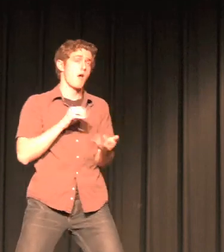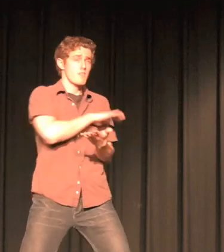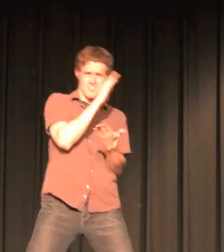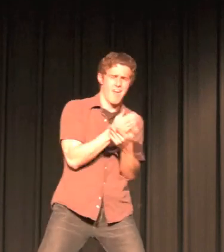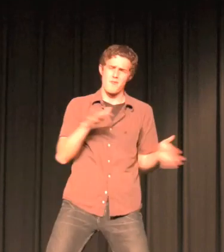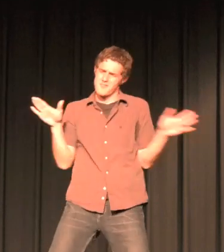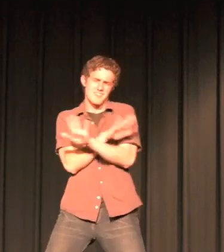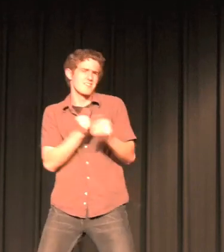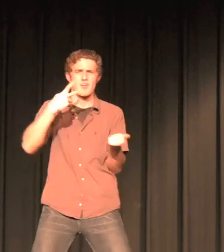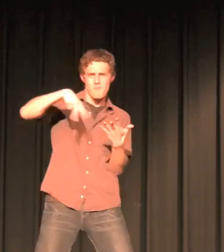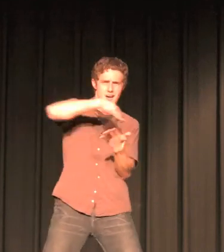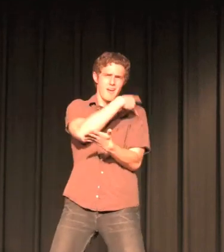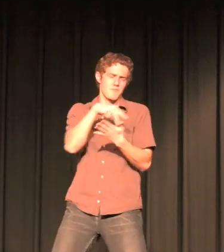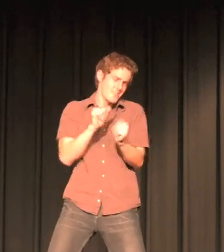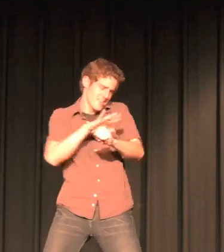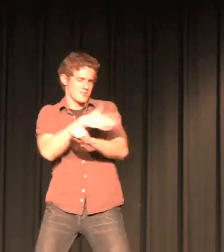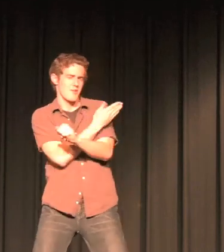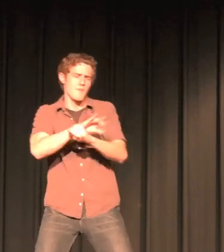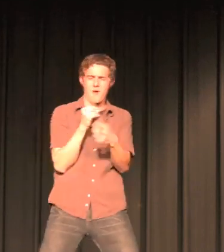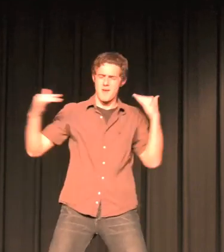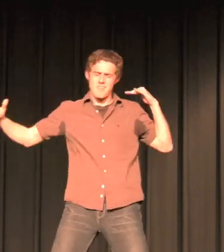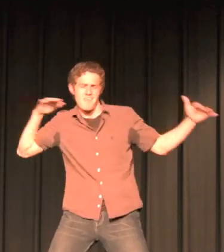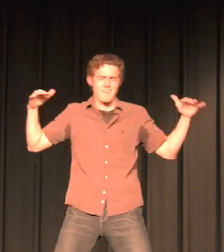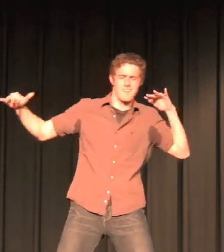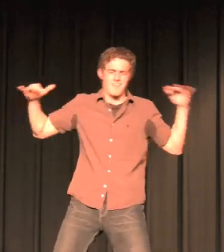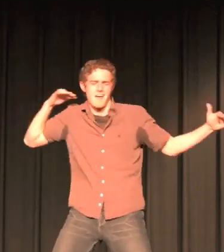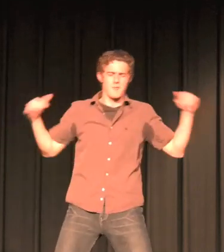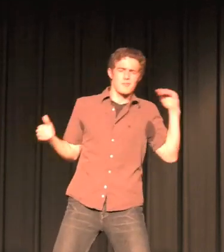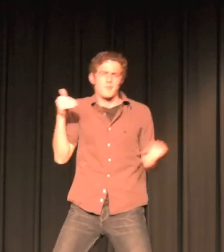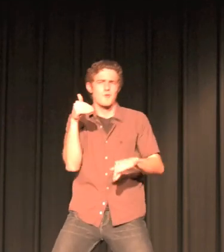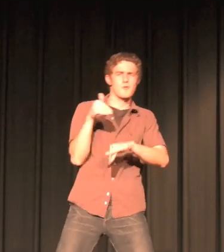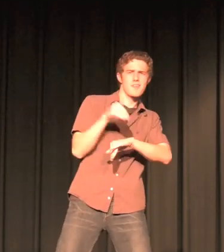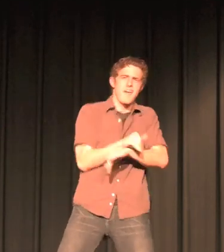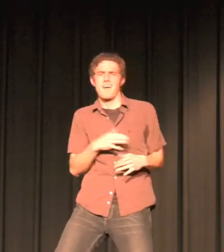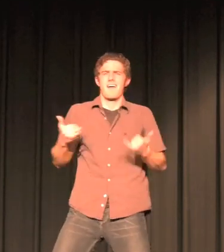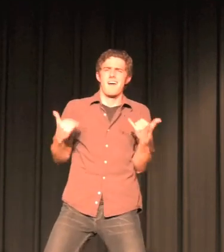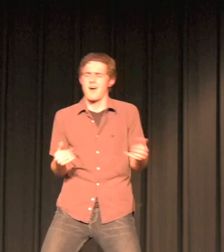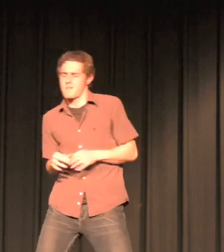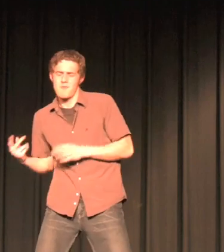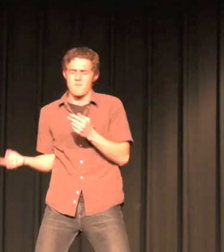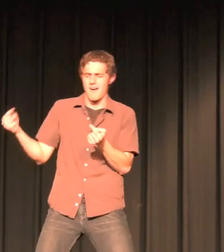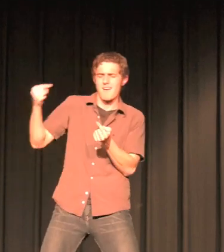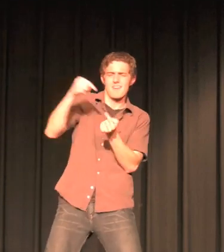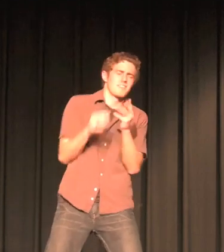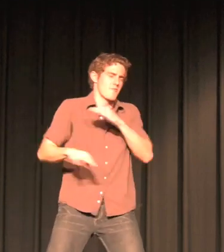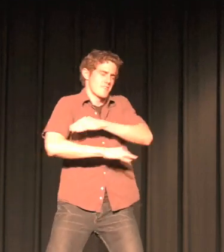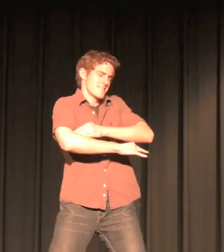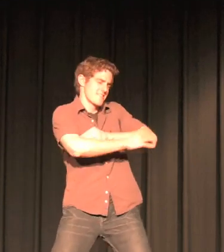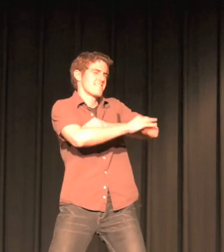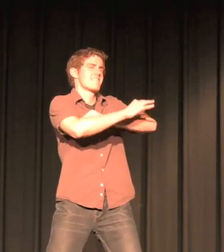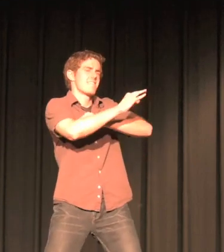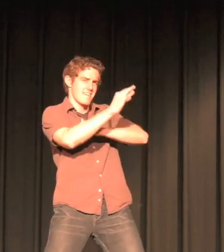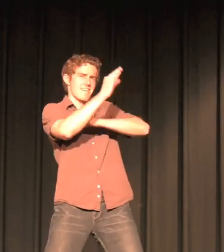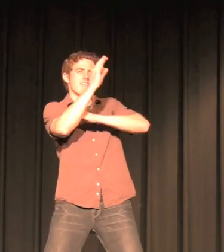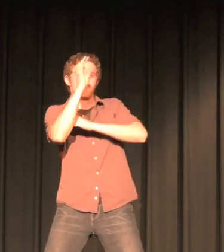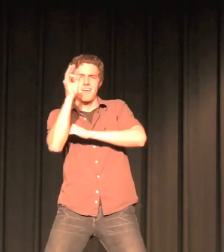Don't stop, make it pop. DJ blowing speakers up tonight. Wanna fight till we see the